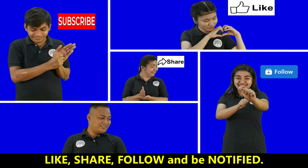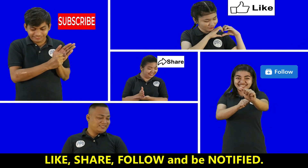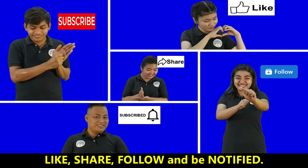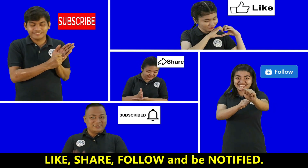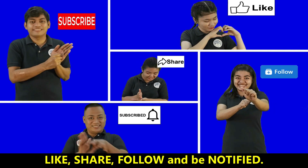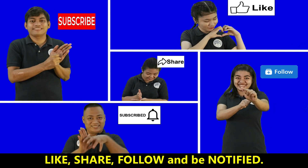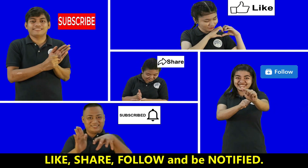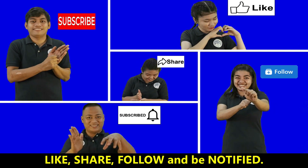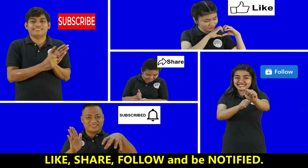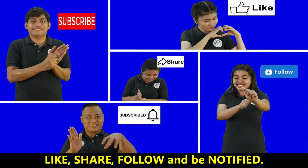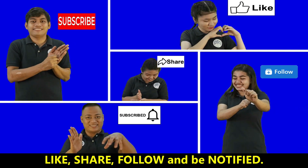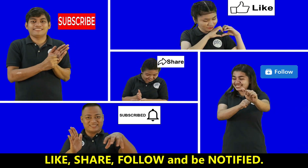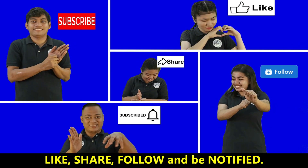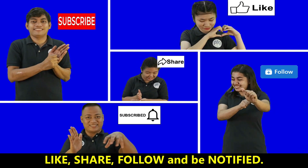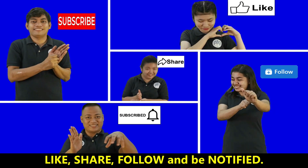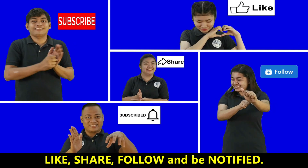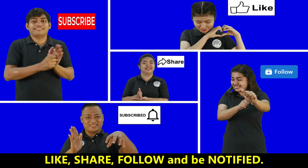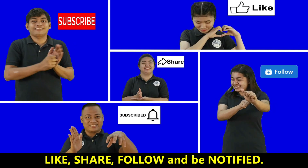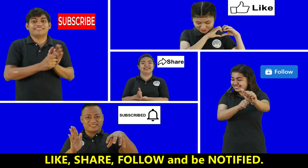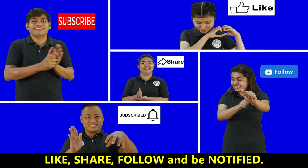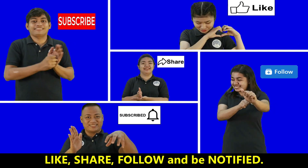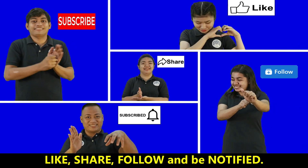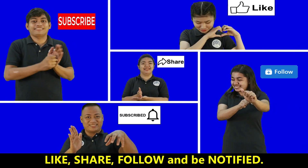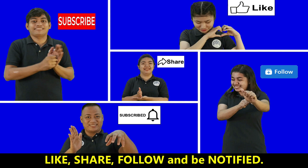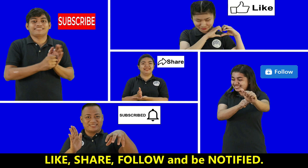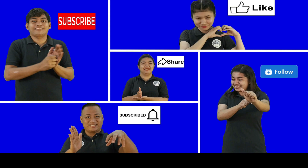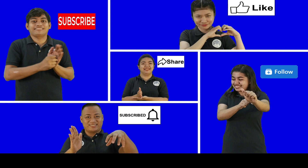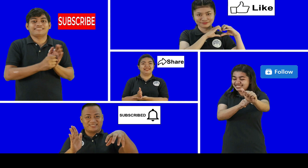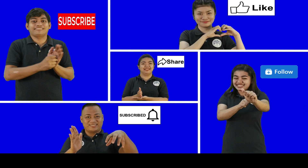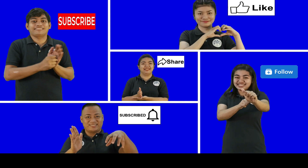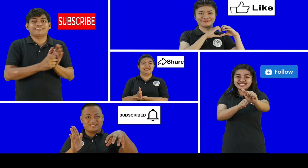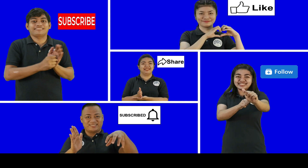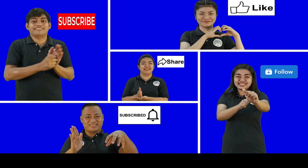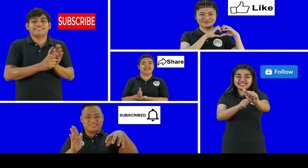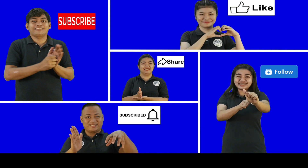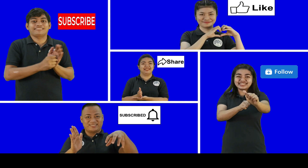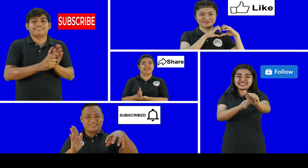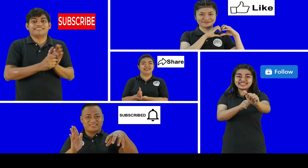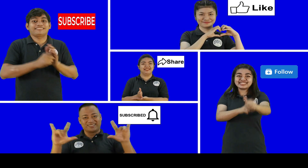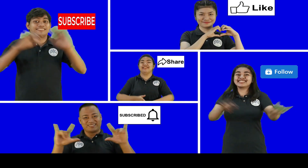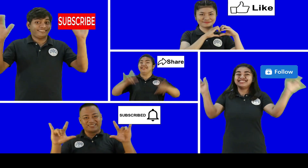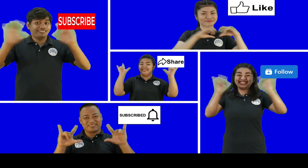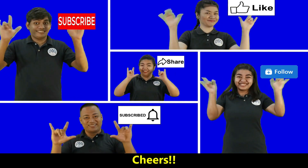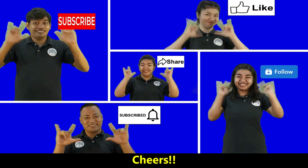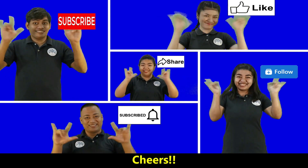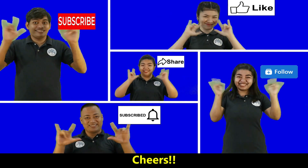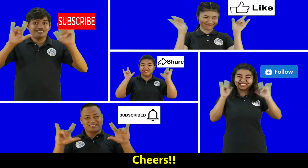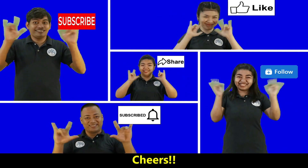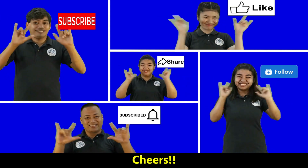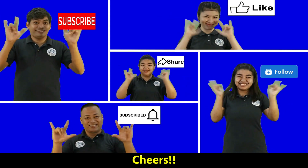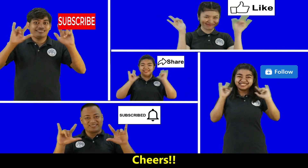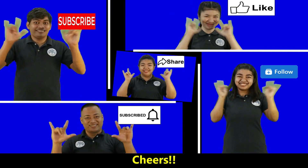follow, and be notified. Cheers!